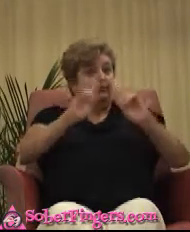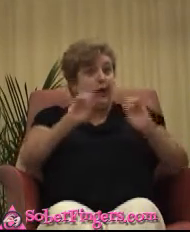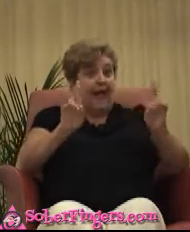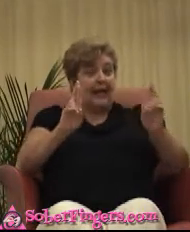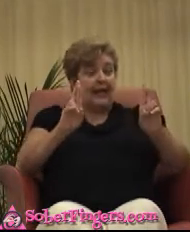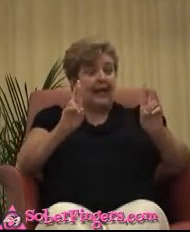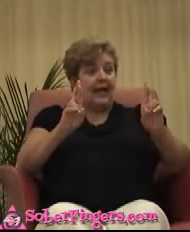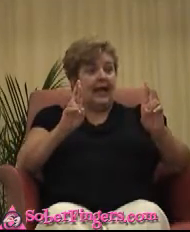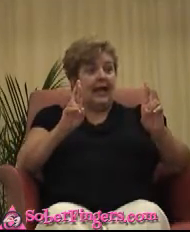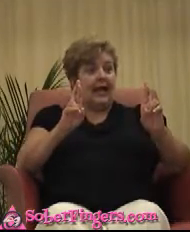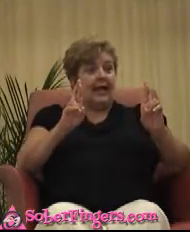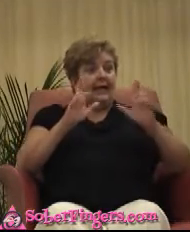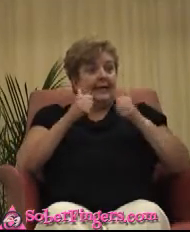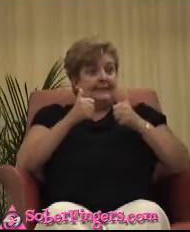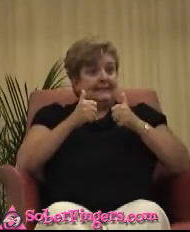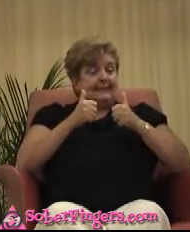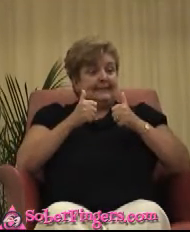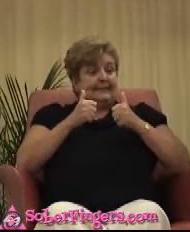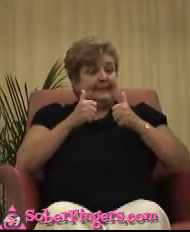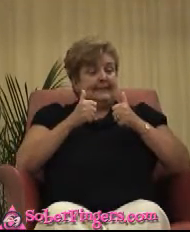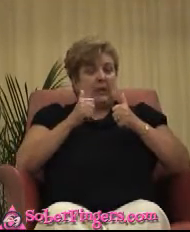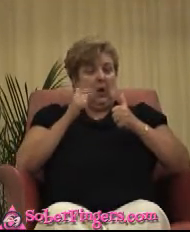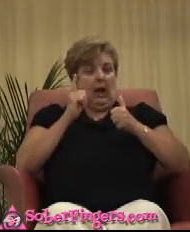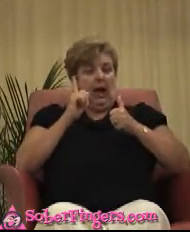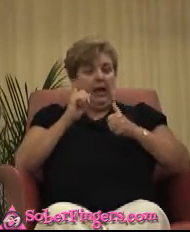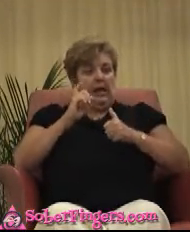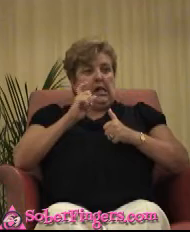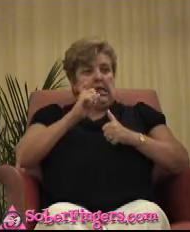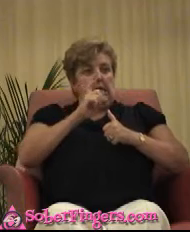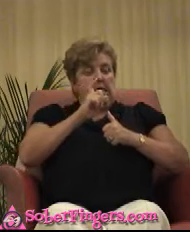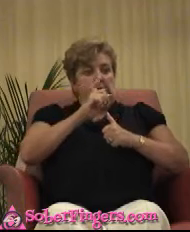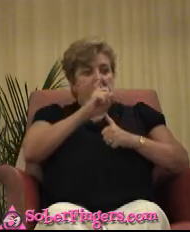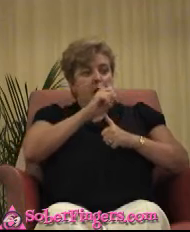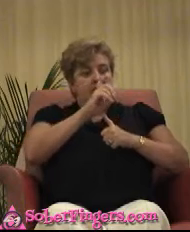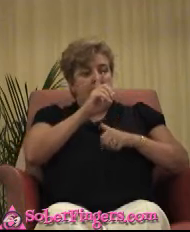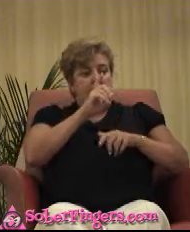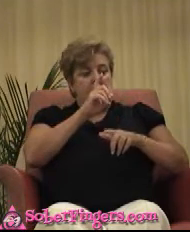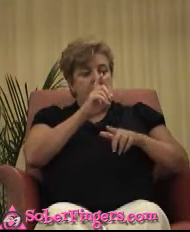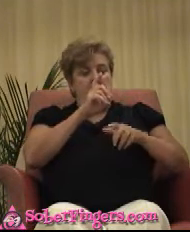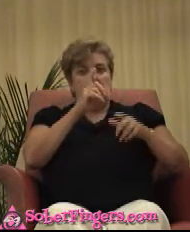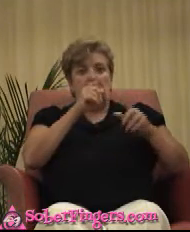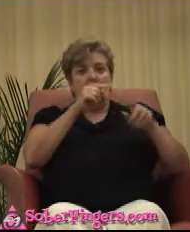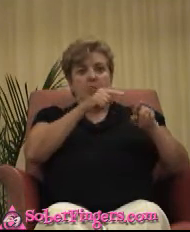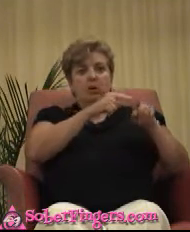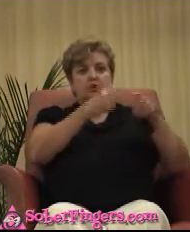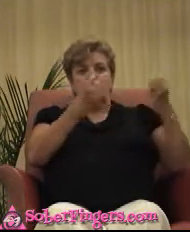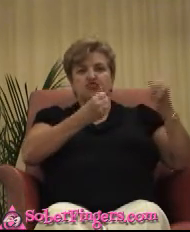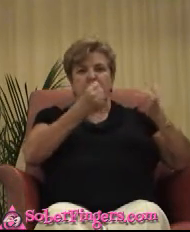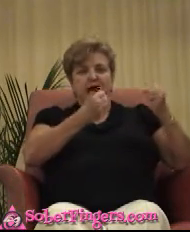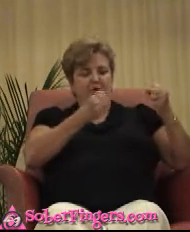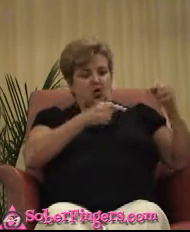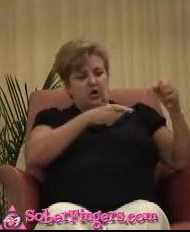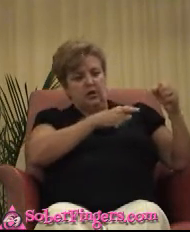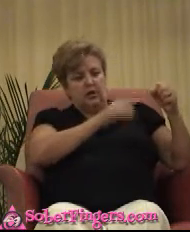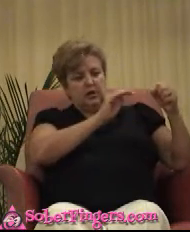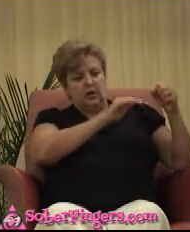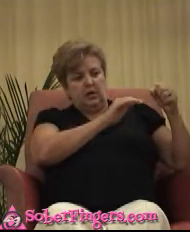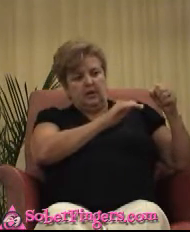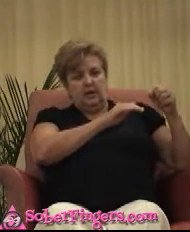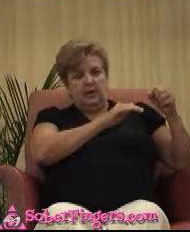I'm ready to go. So I walked up to the driver's side, and the driver was not talking to anybody. Then she turned and looked at